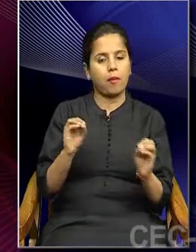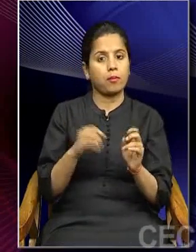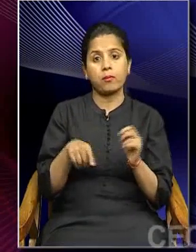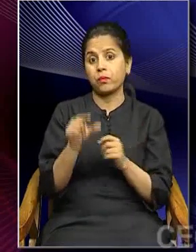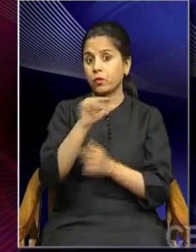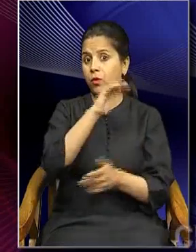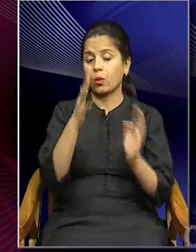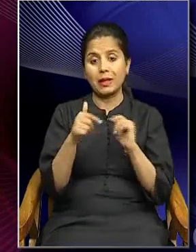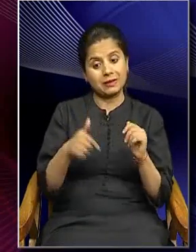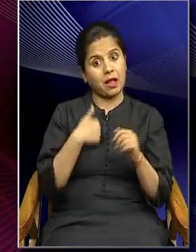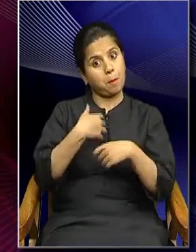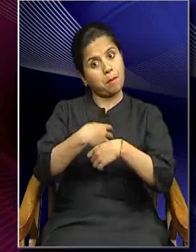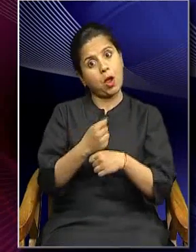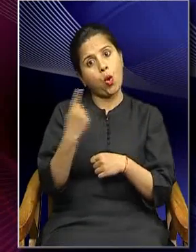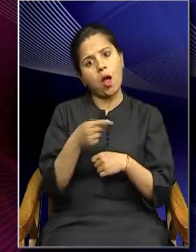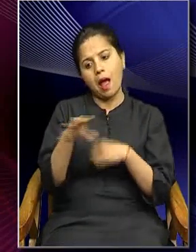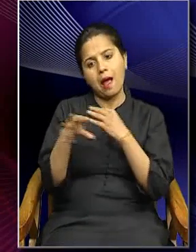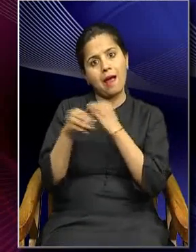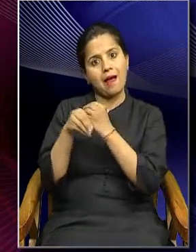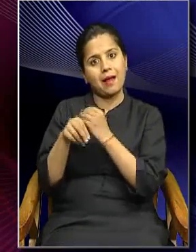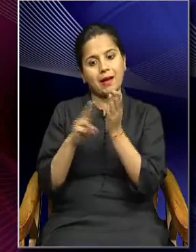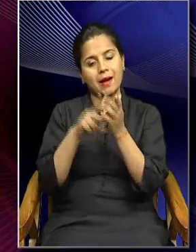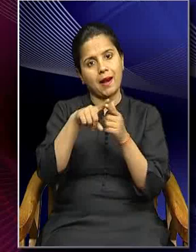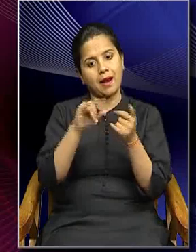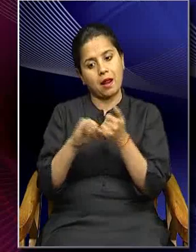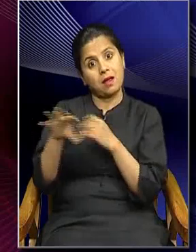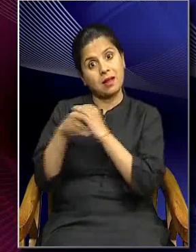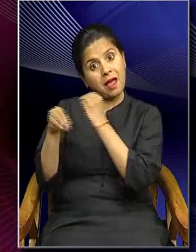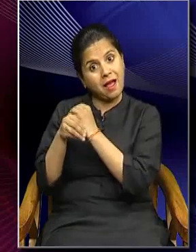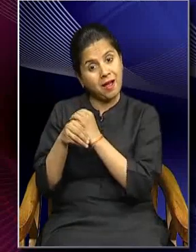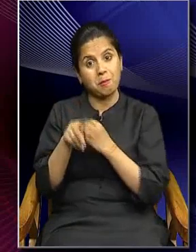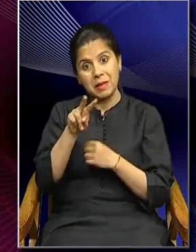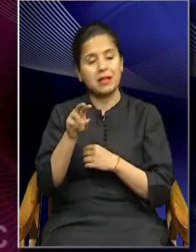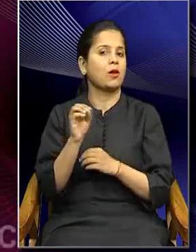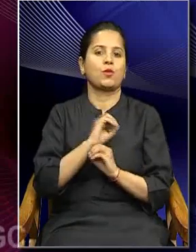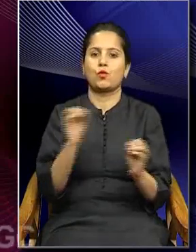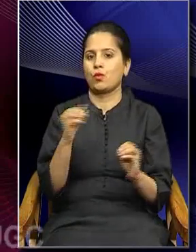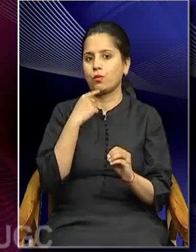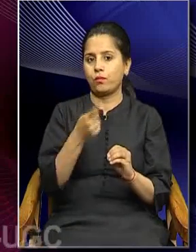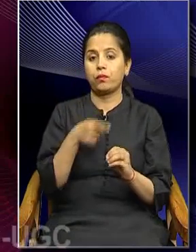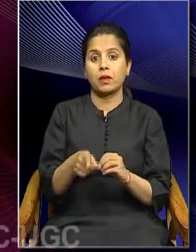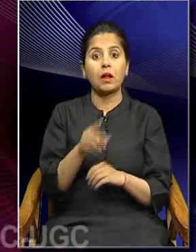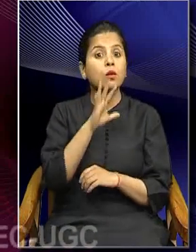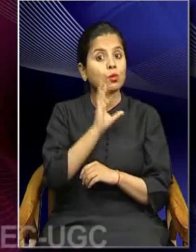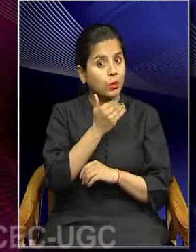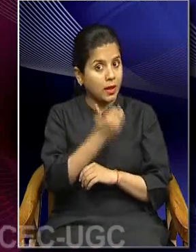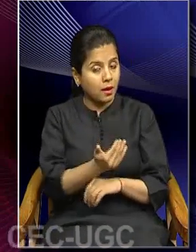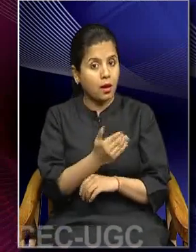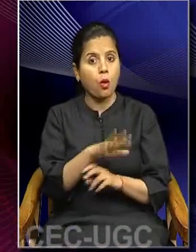created by just adding the suffix ness. And here comes the distinction between real